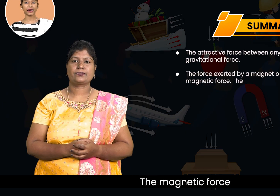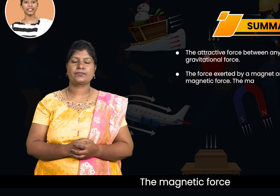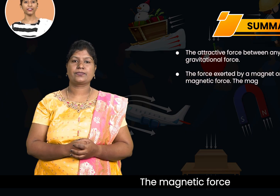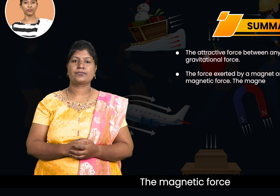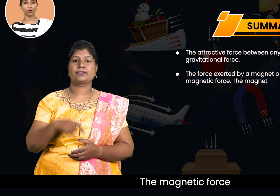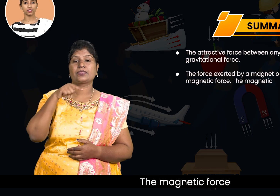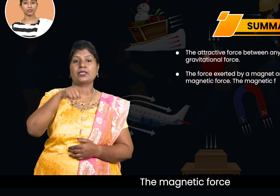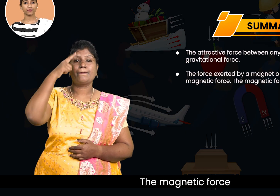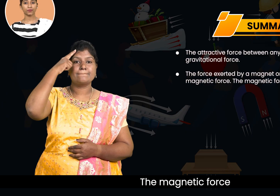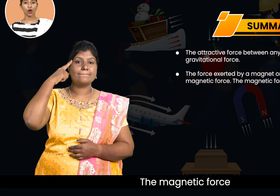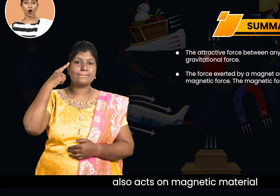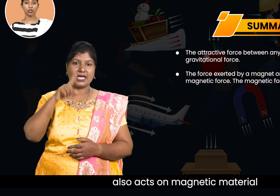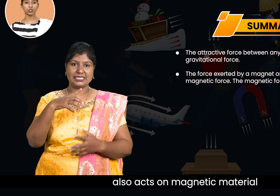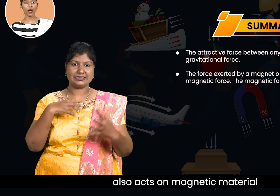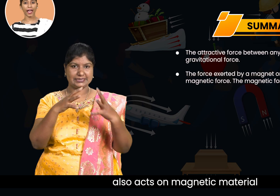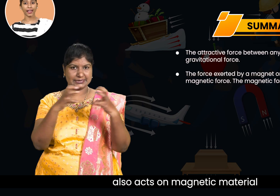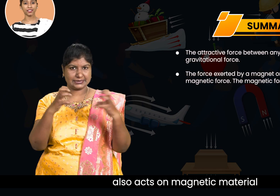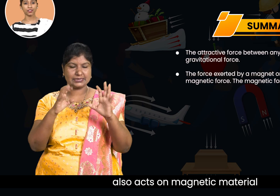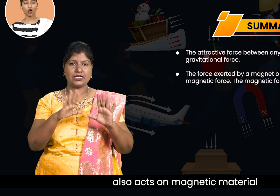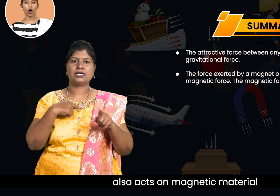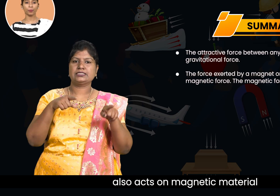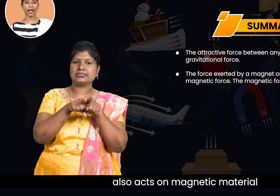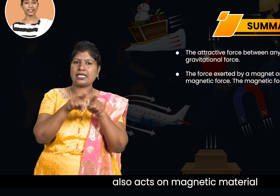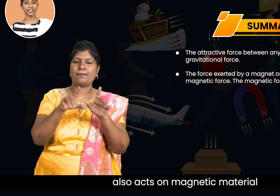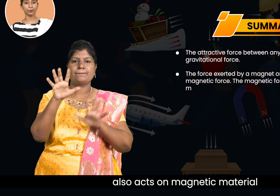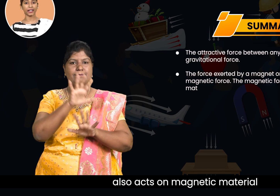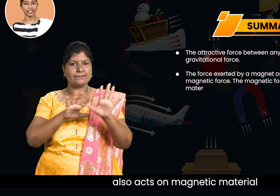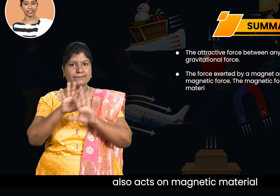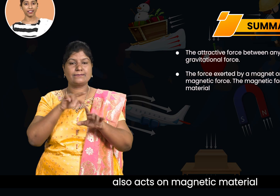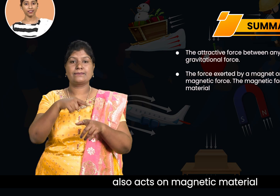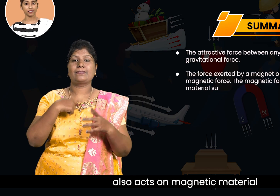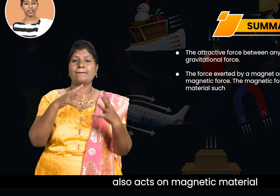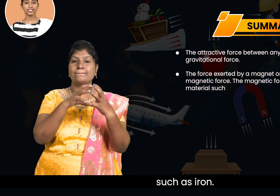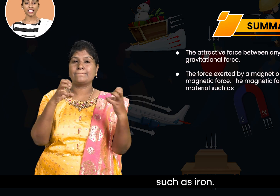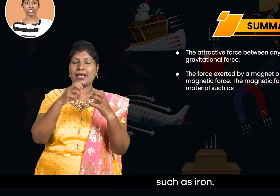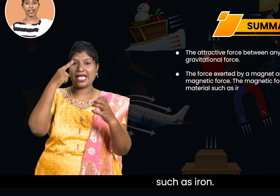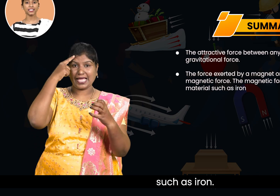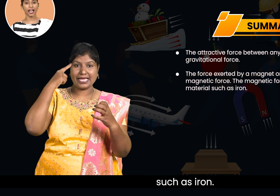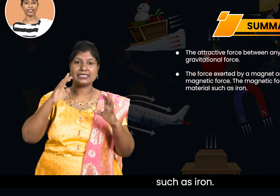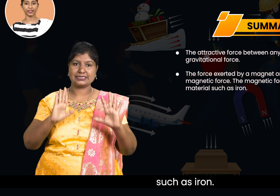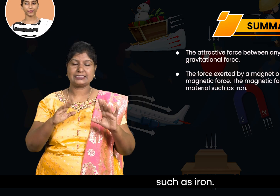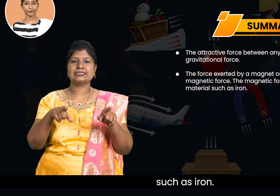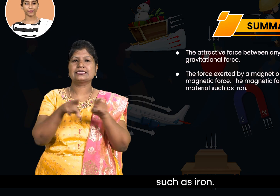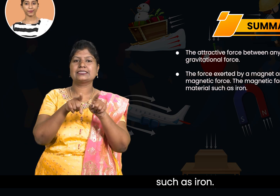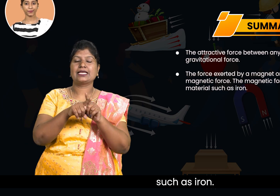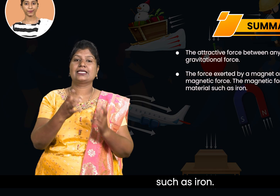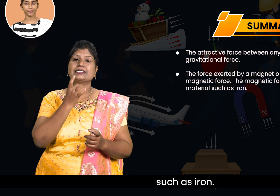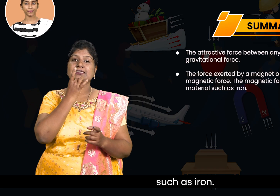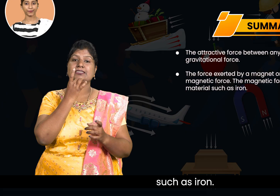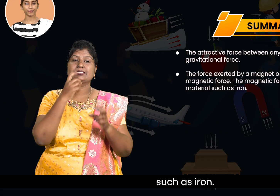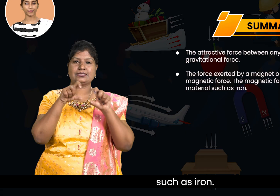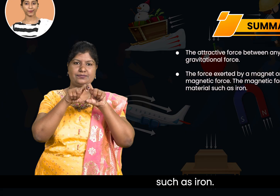The magnetic force also acts on magnetic material such as iron.